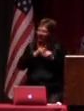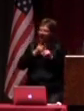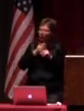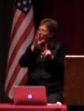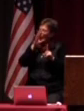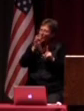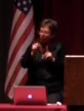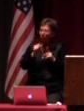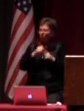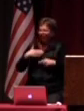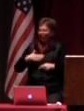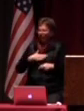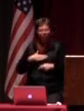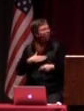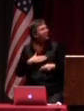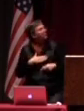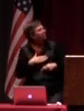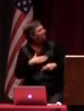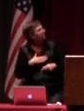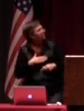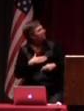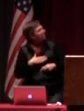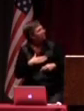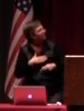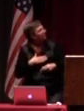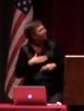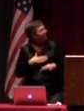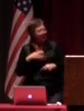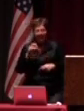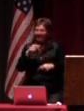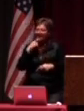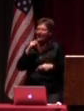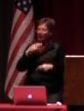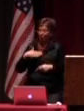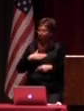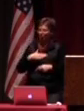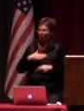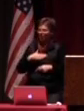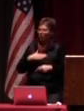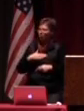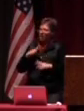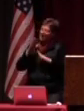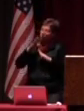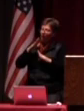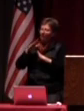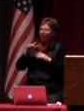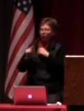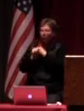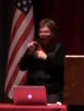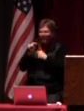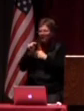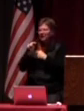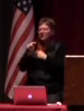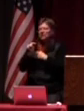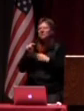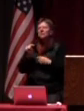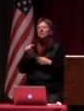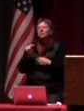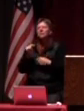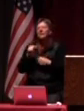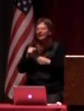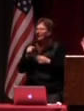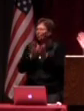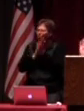He quotes Chateaubriand with evident approval. "Napoleon was the mightiest breath that ever animated human clay.